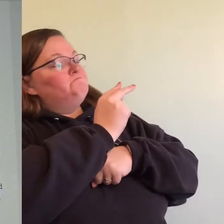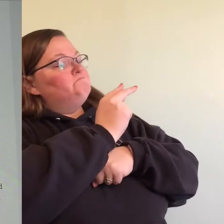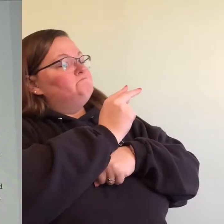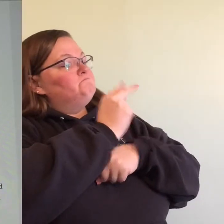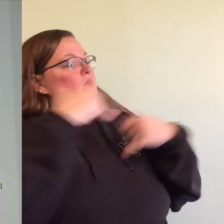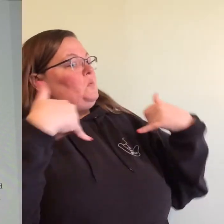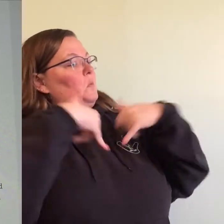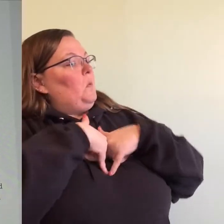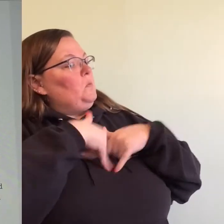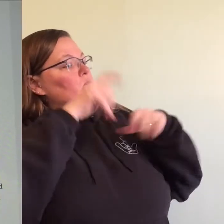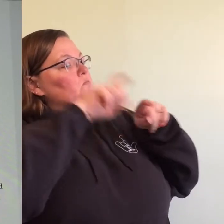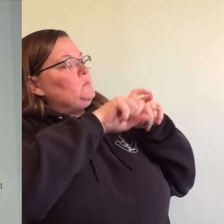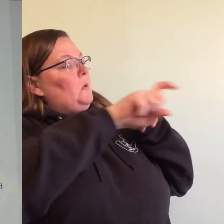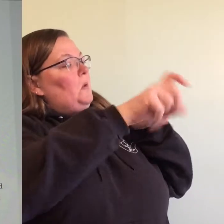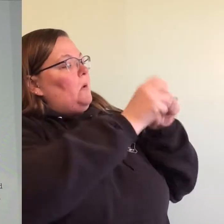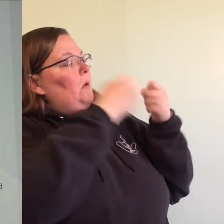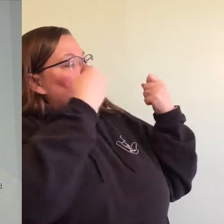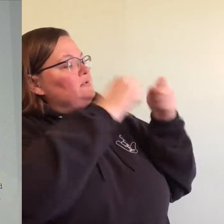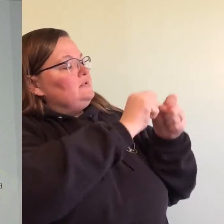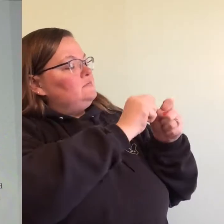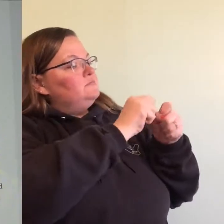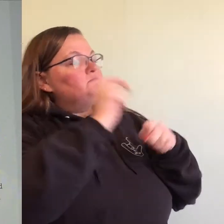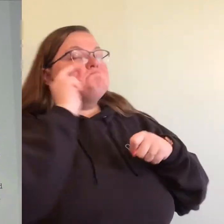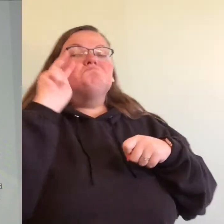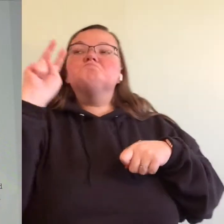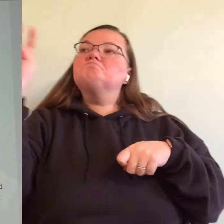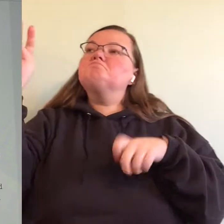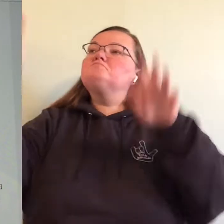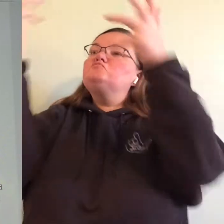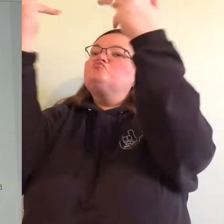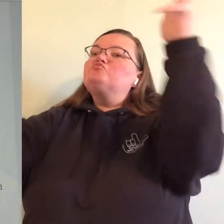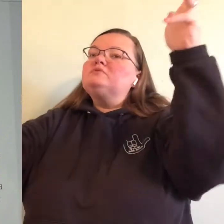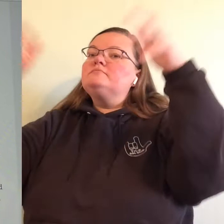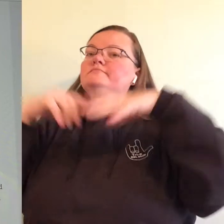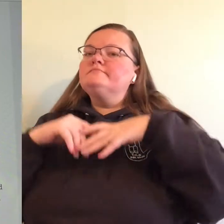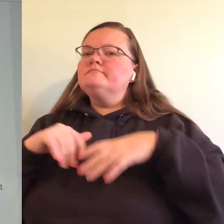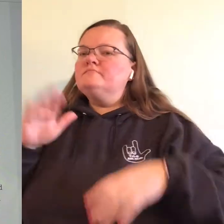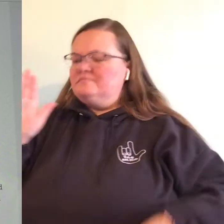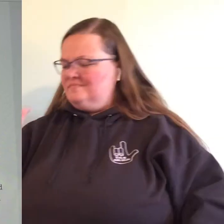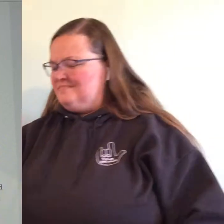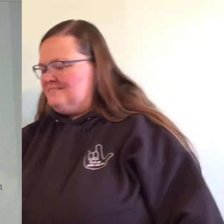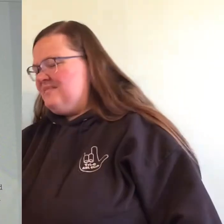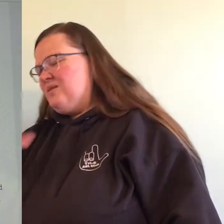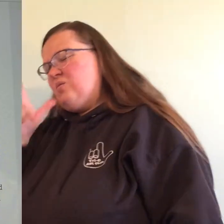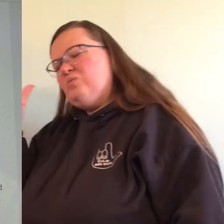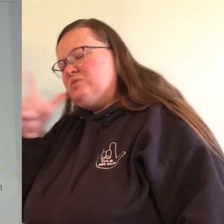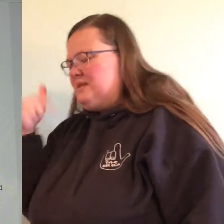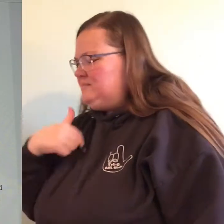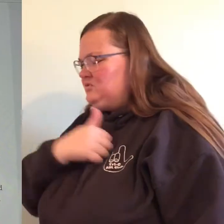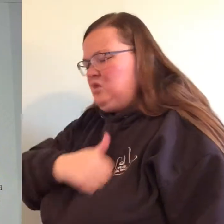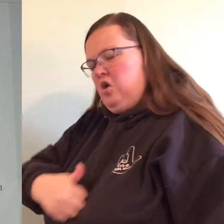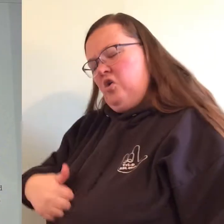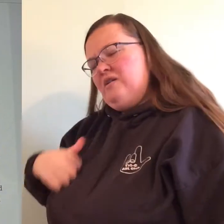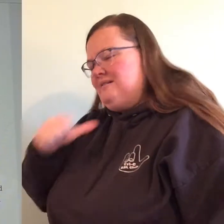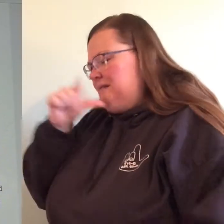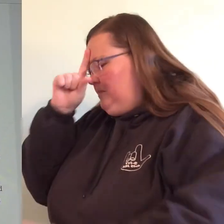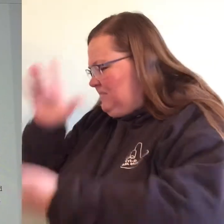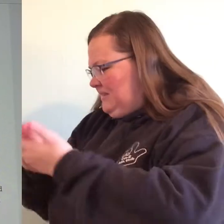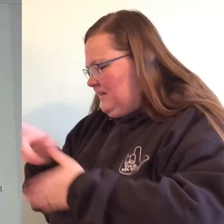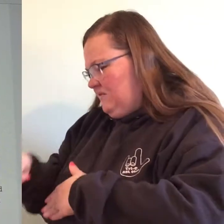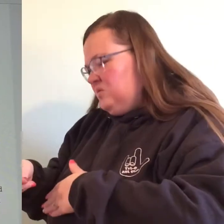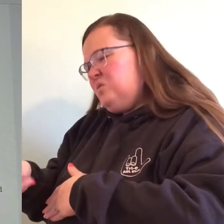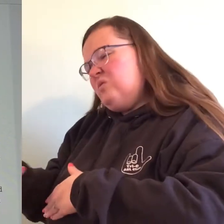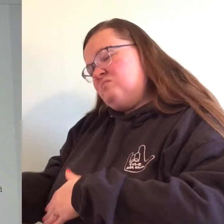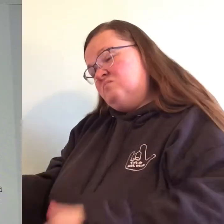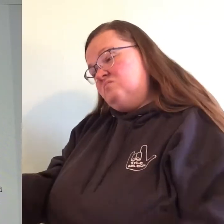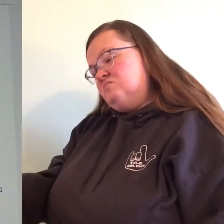were snow-covered trees. Peter turned at once to Lucy. "I apologize for not believing you," he said. "I'm sorry. Will you